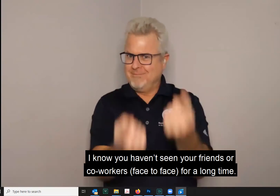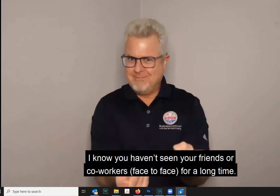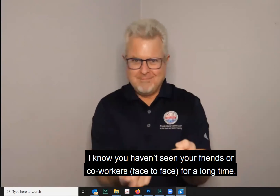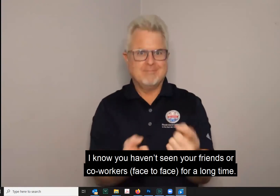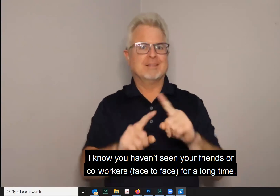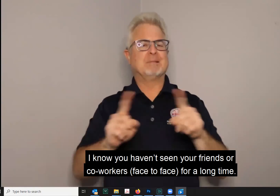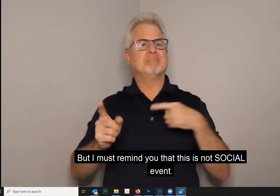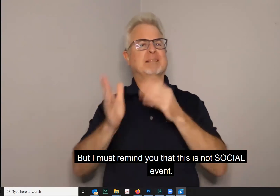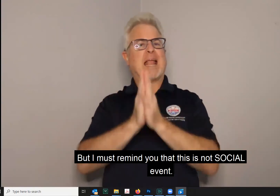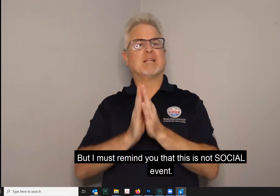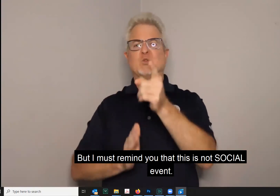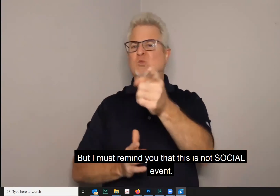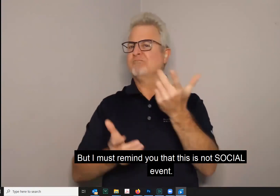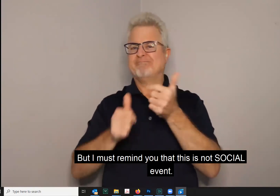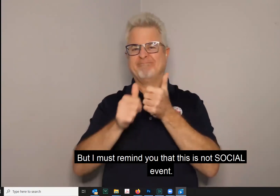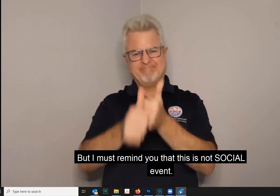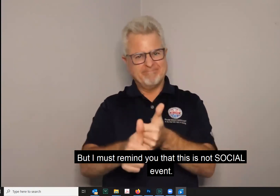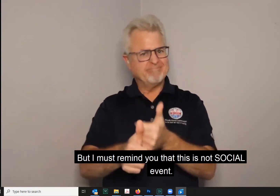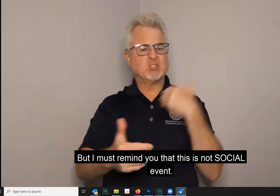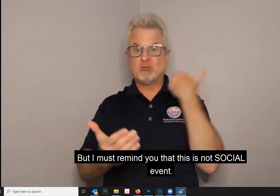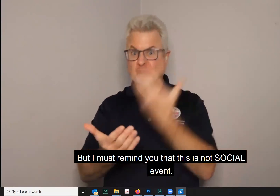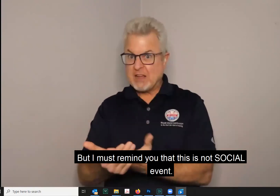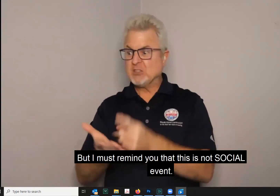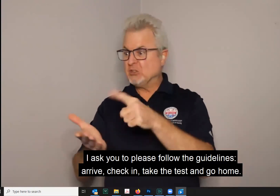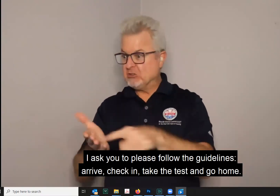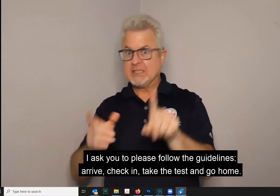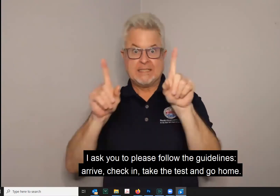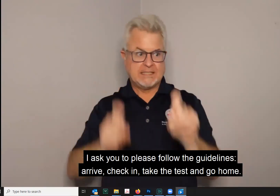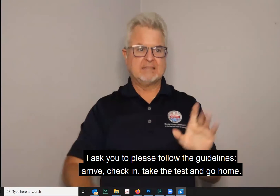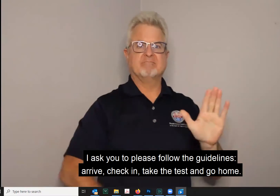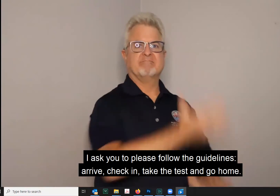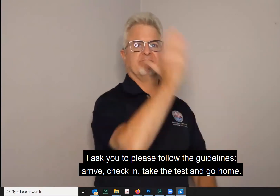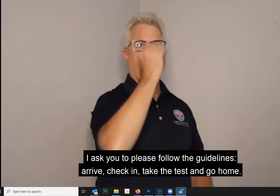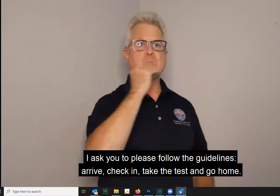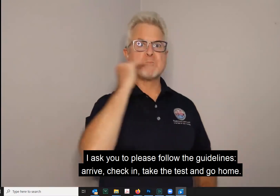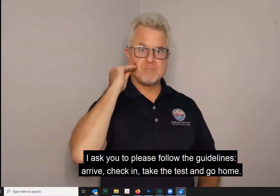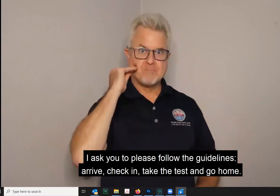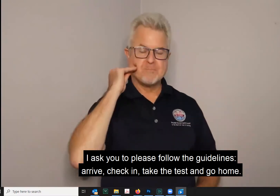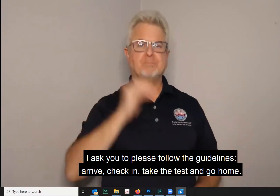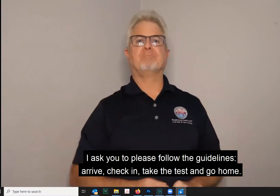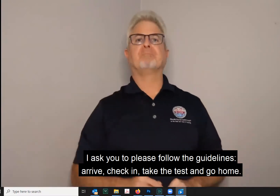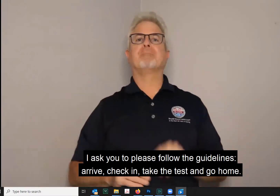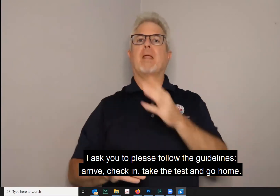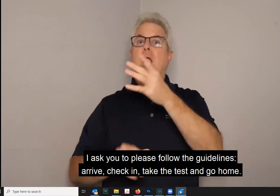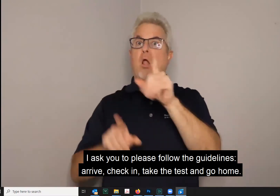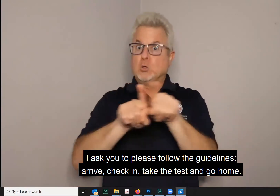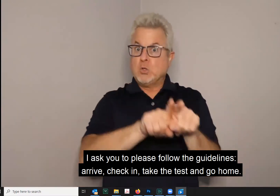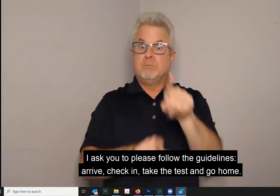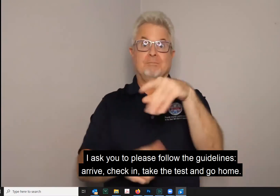haven't seen your friends and coworkers face to face for a long time, but I must remind you that this is not a social event. I ask you to